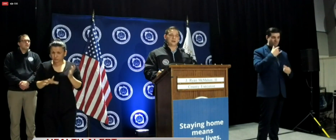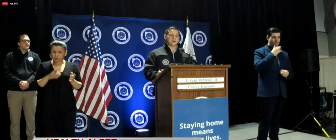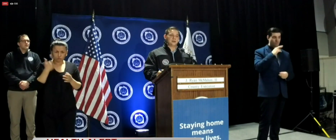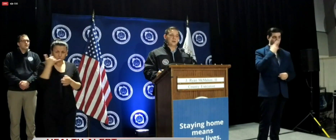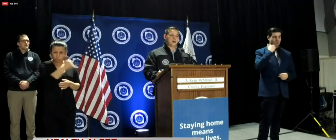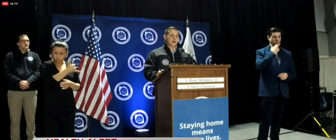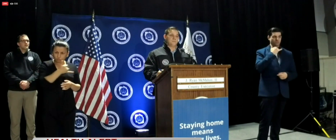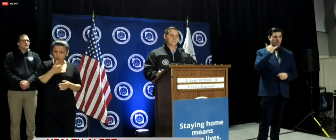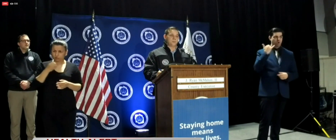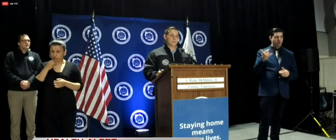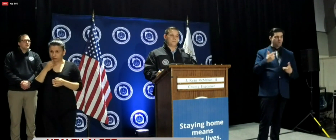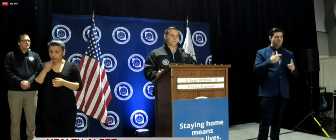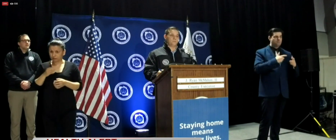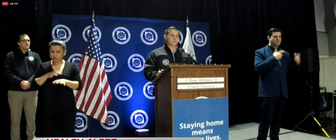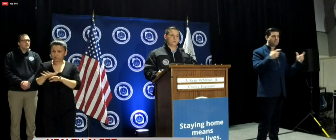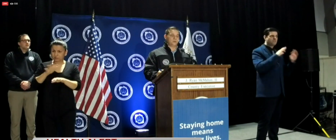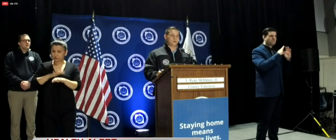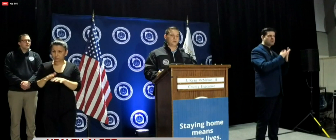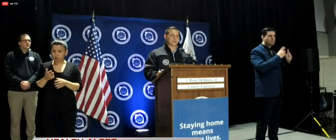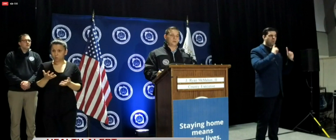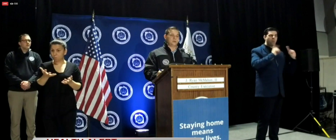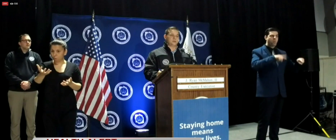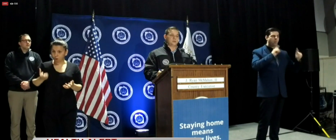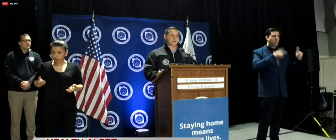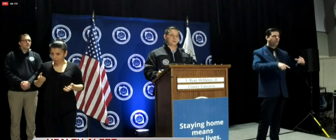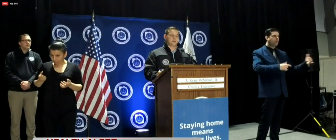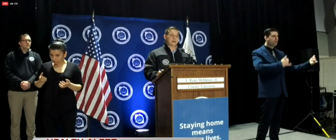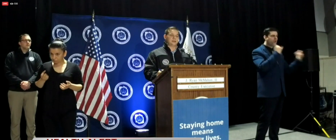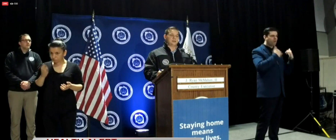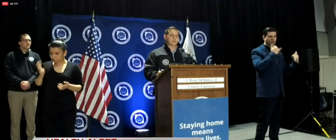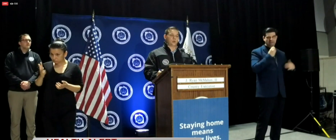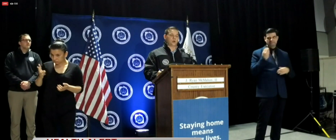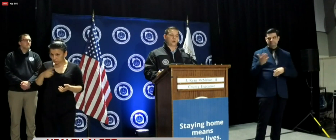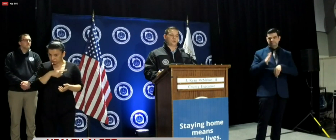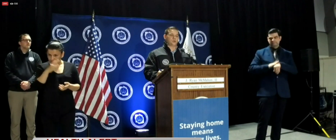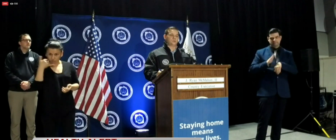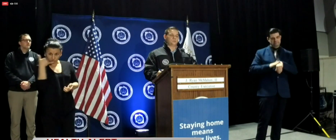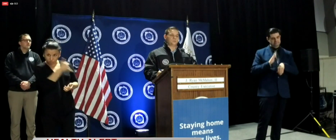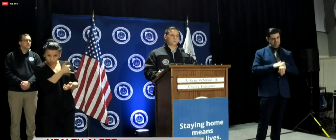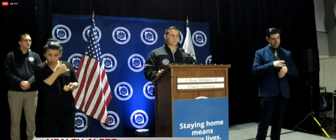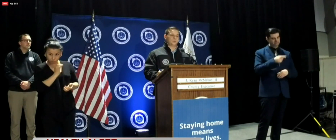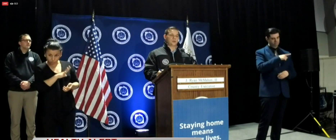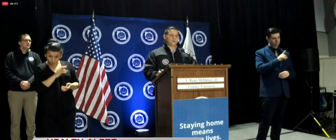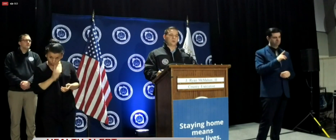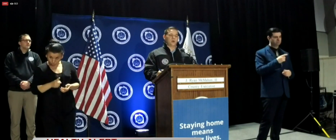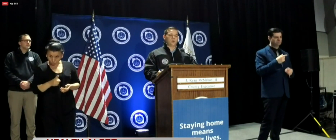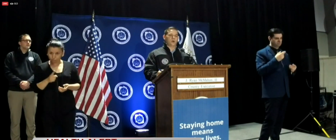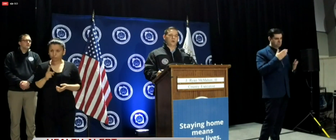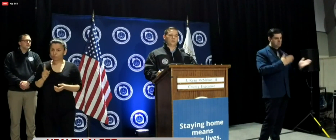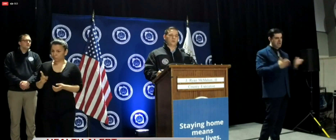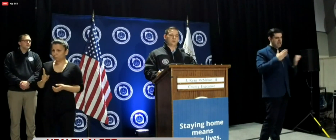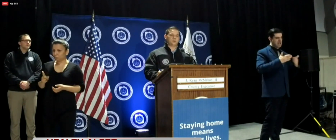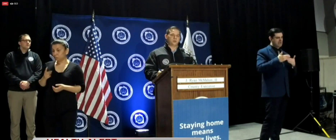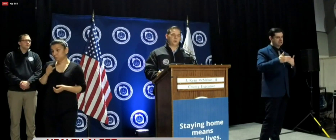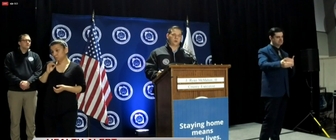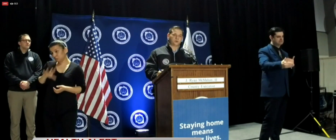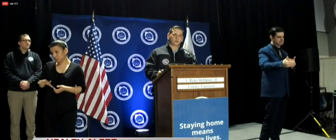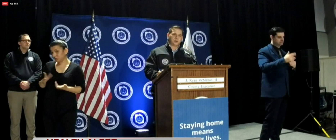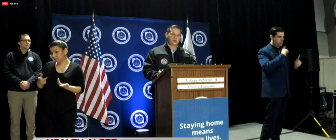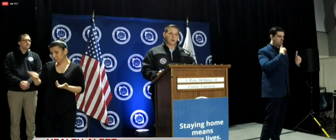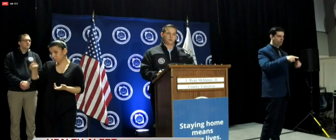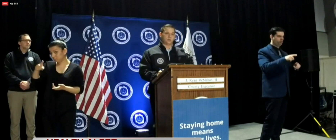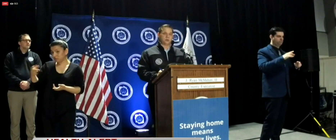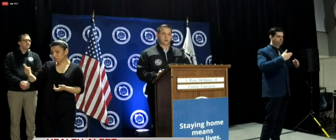is kind of a lot of these employers and people that work for these